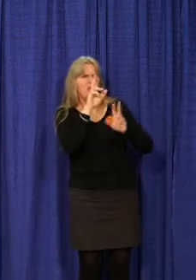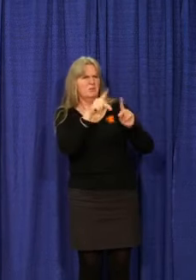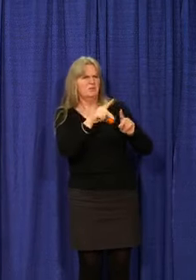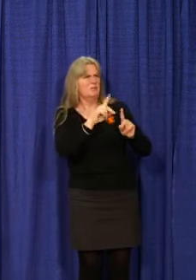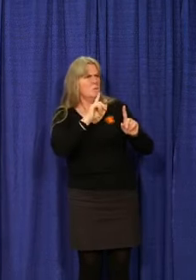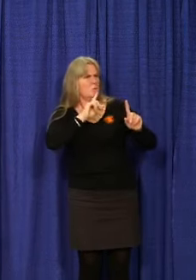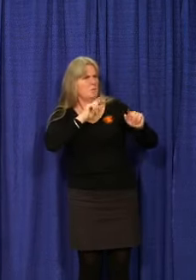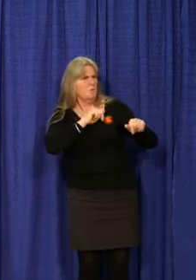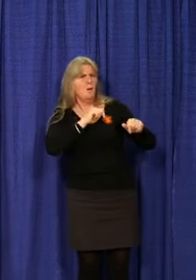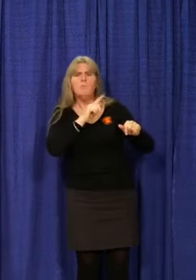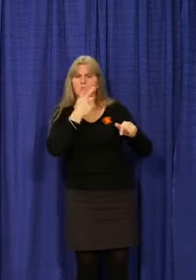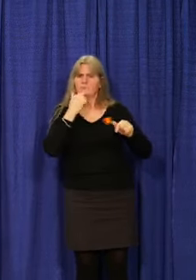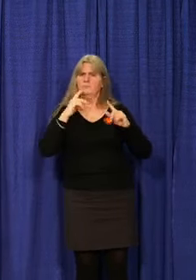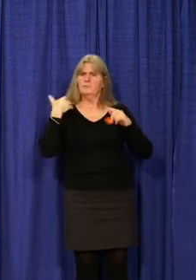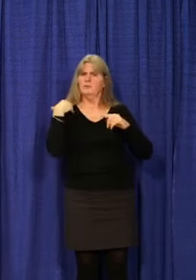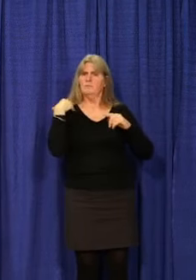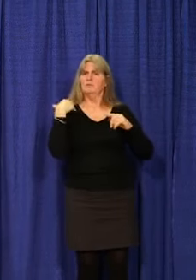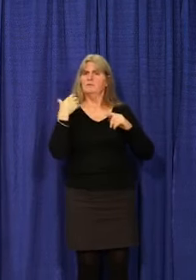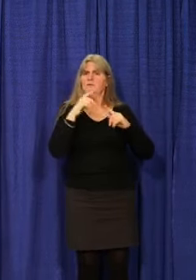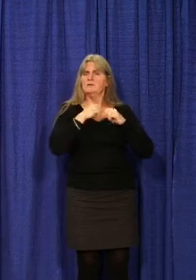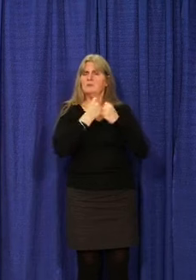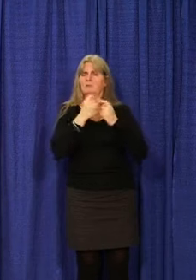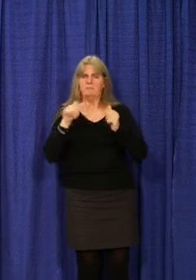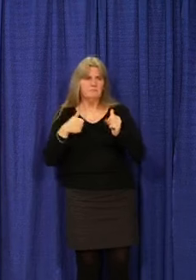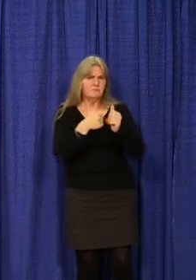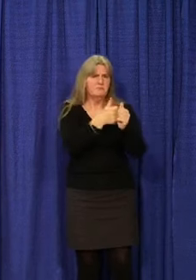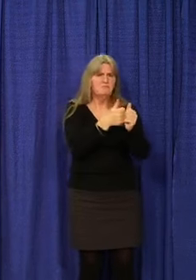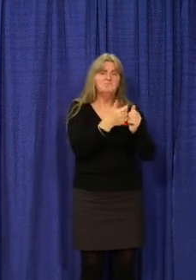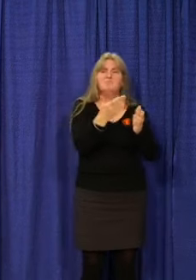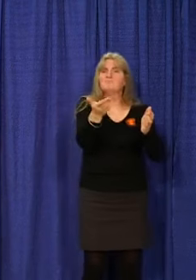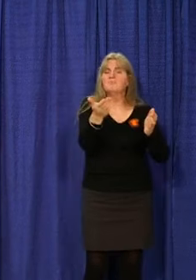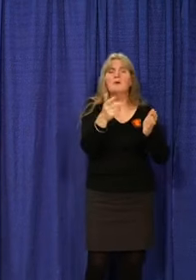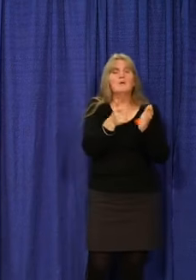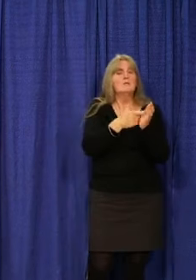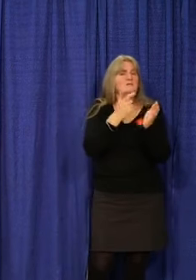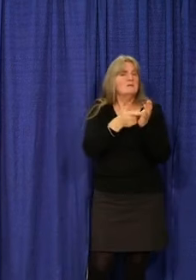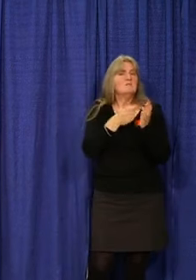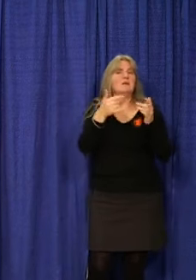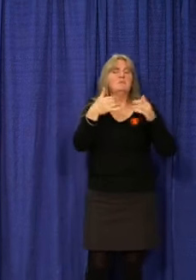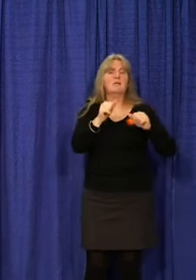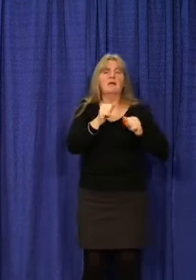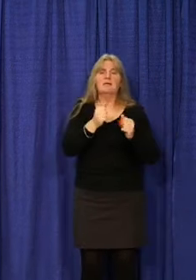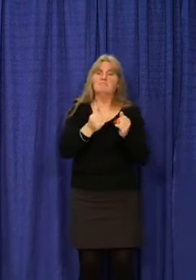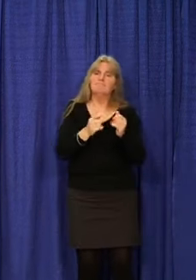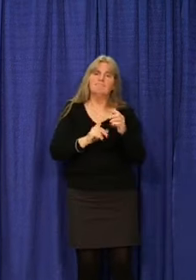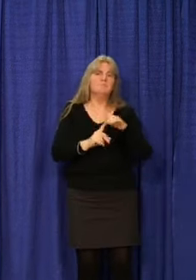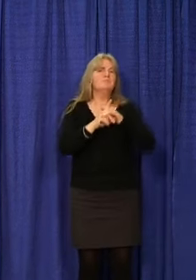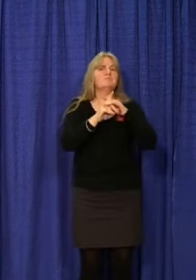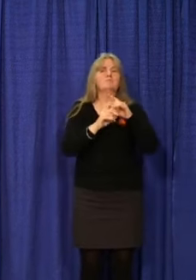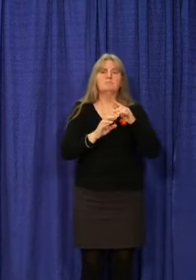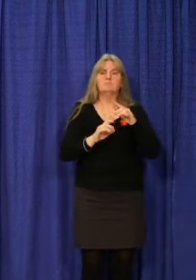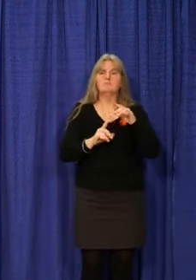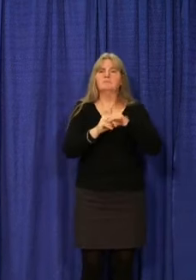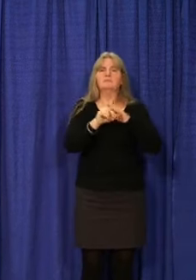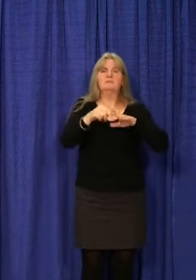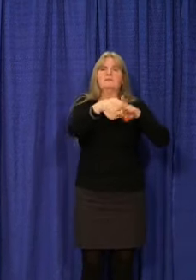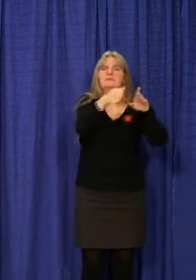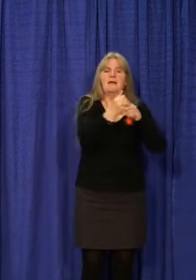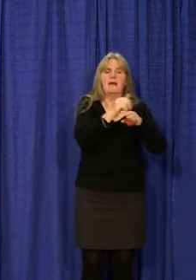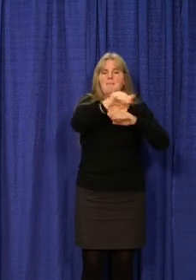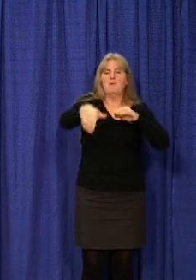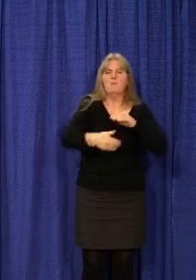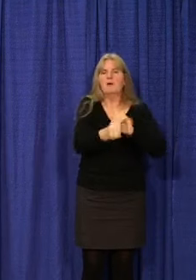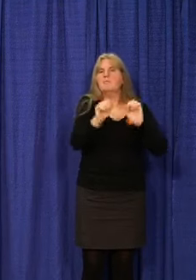up. But we could also put in place a check stop now and then to see if people are doing it. And those kinds of